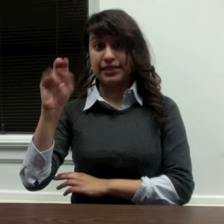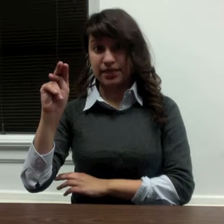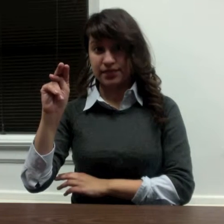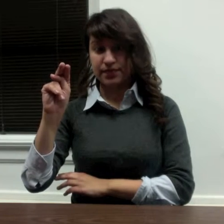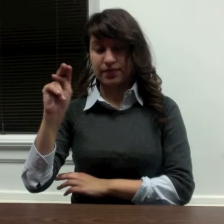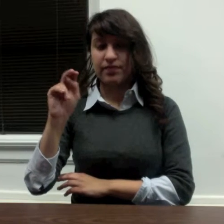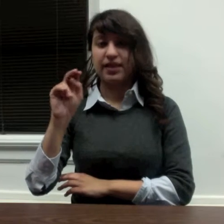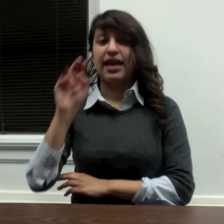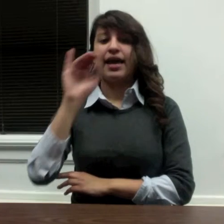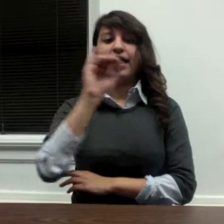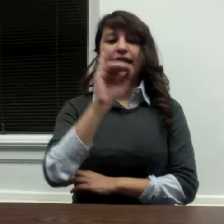Missouri,